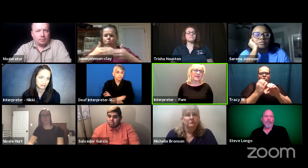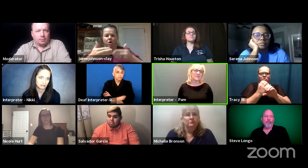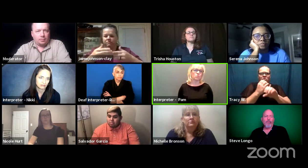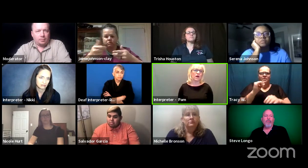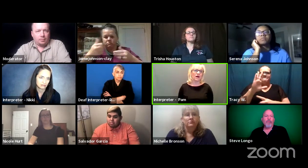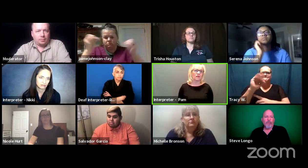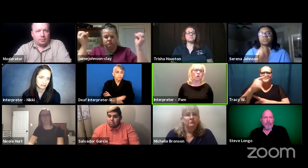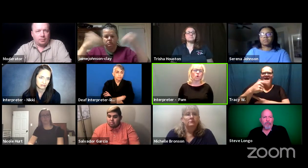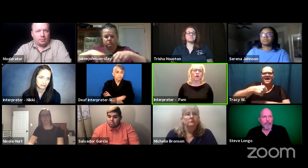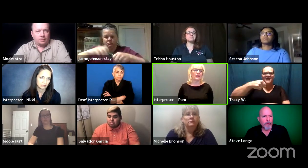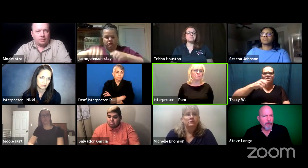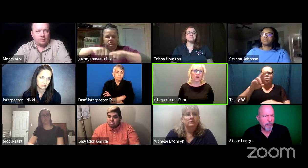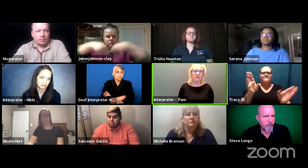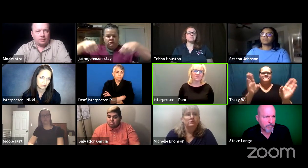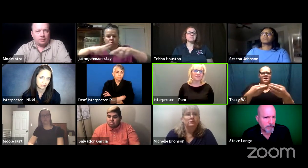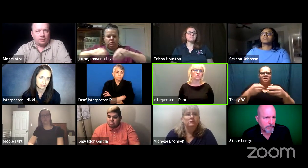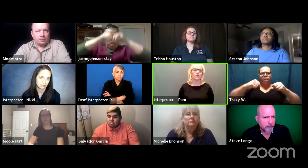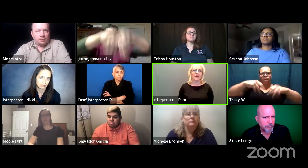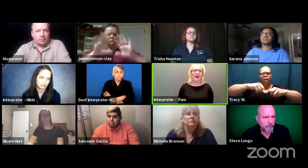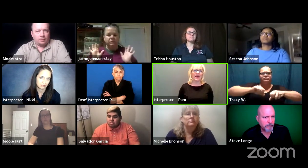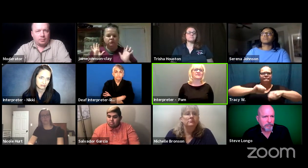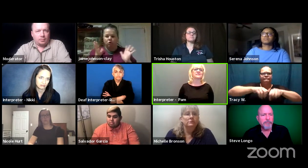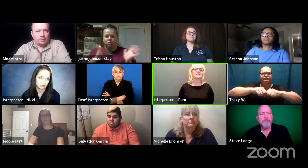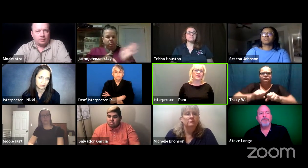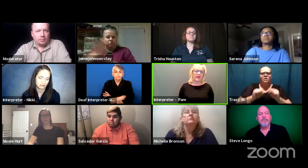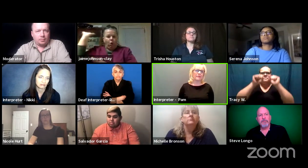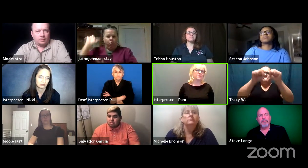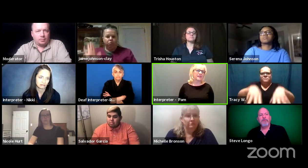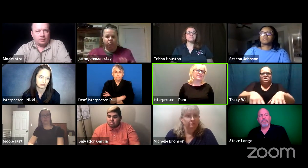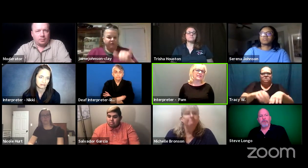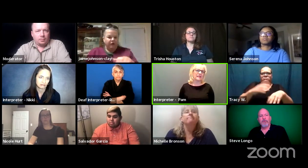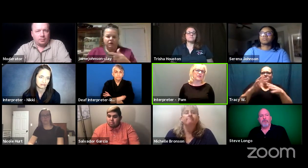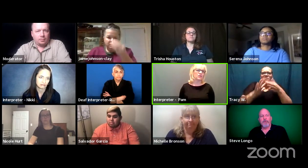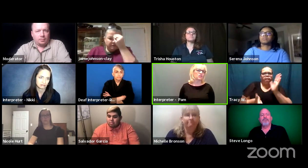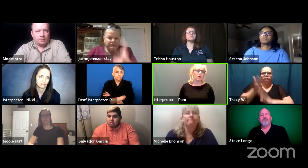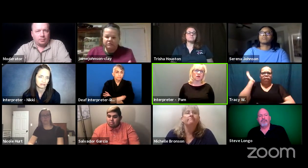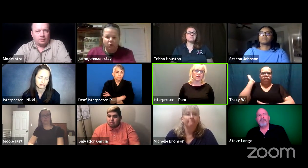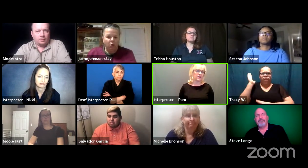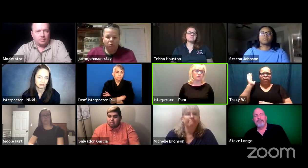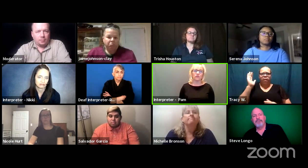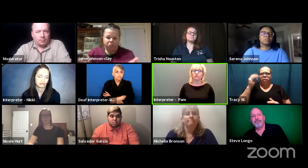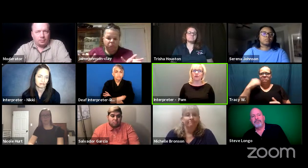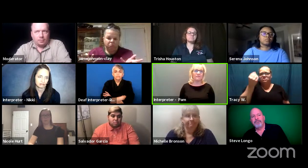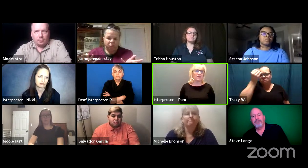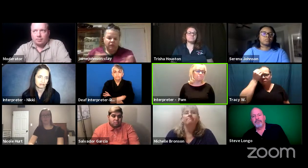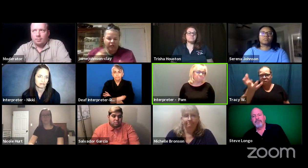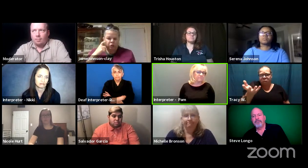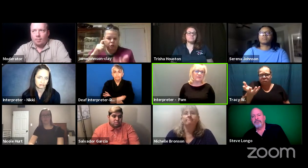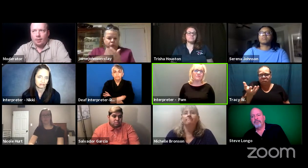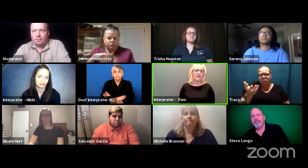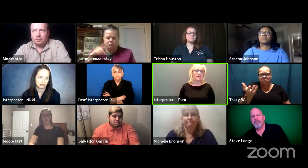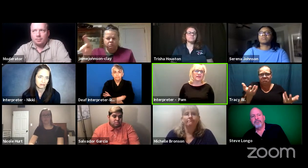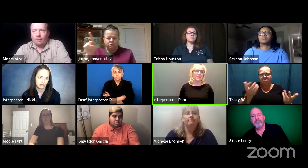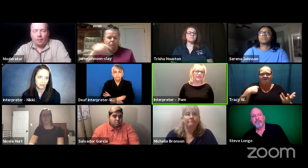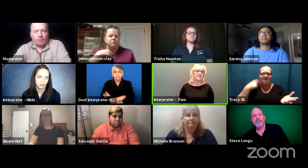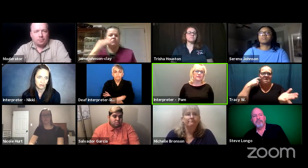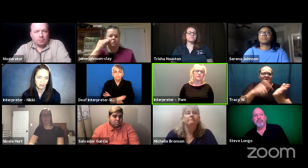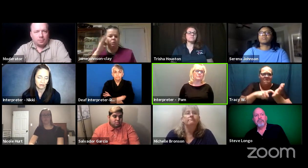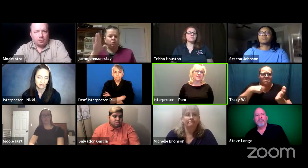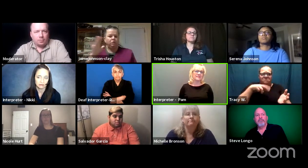as well, or in boxes or in bags, and placing them in the trunk. And it was a drive-up event and they simply placed